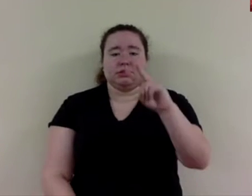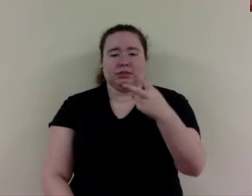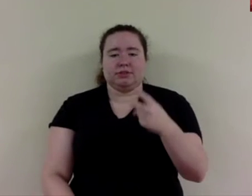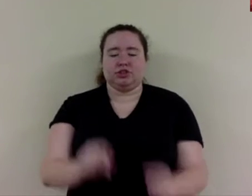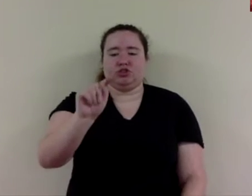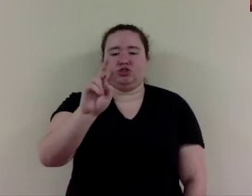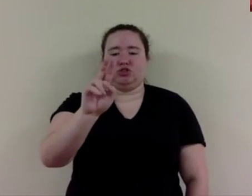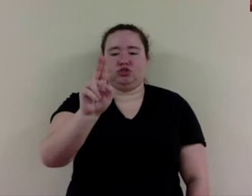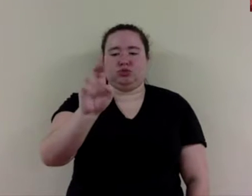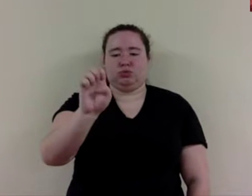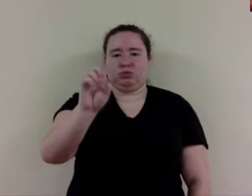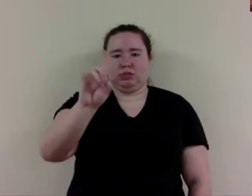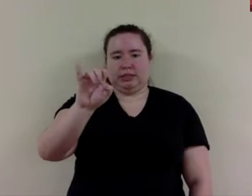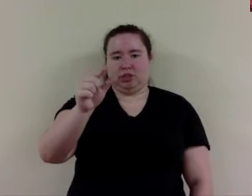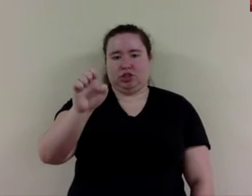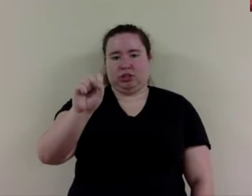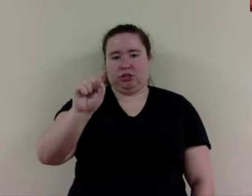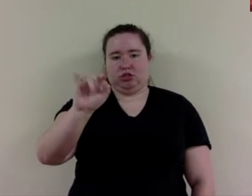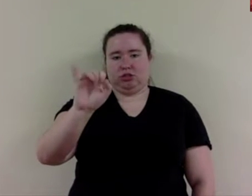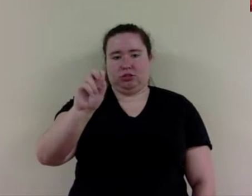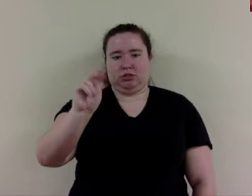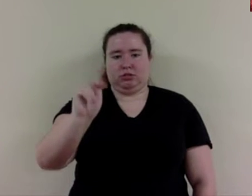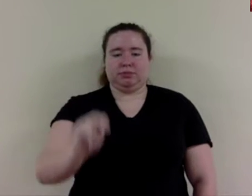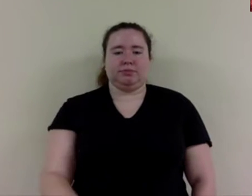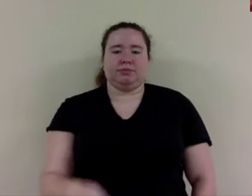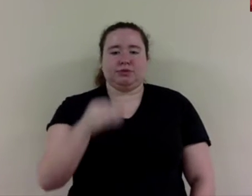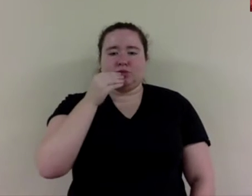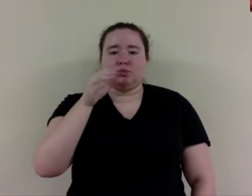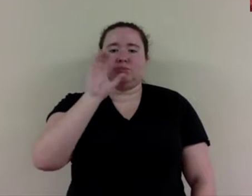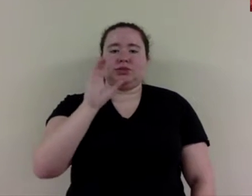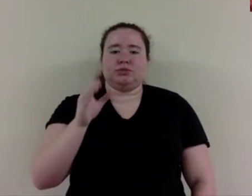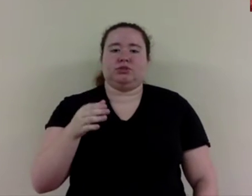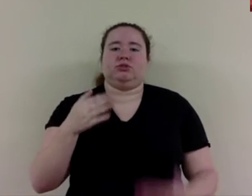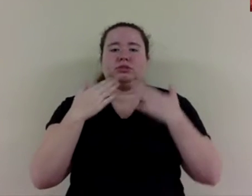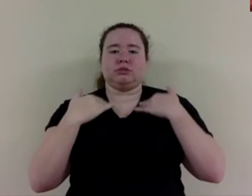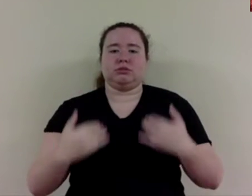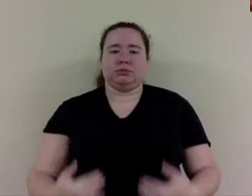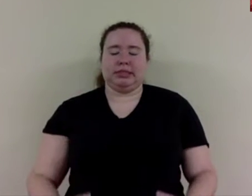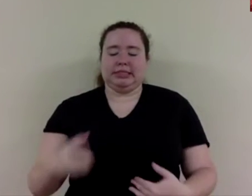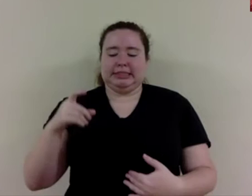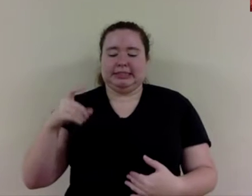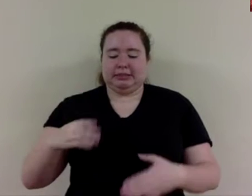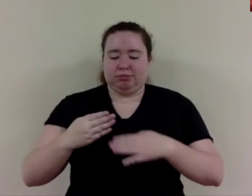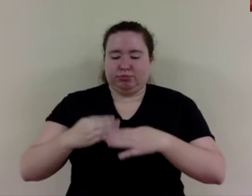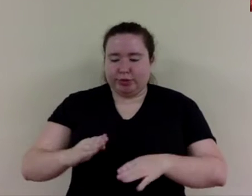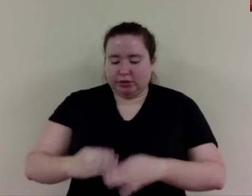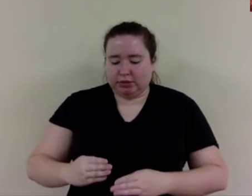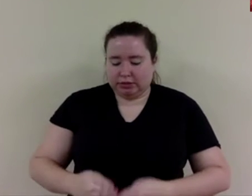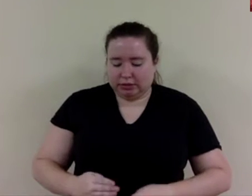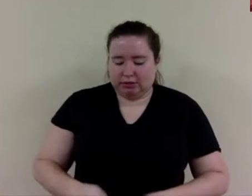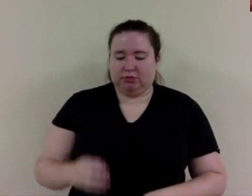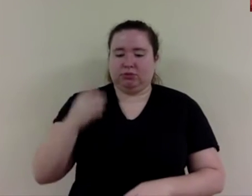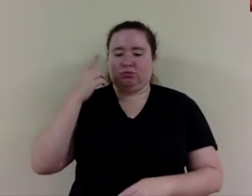true digestion. Once food and beverages enter our body, we need to be able to break them down into their smaller, usable components. Digestion